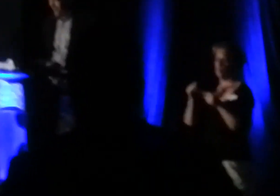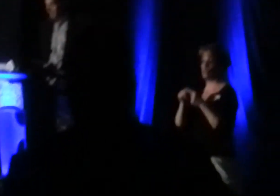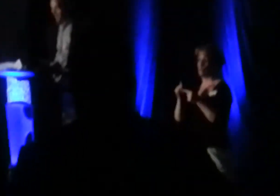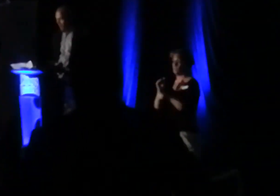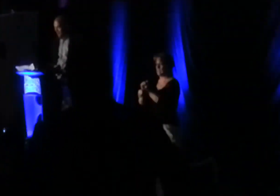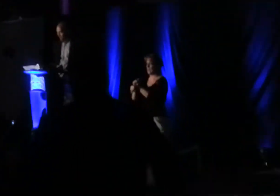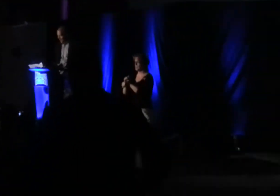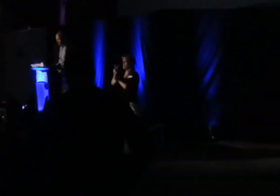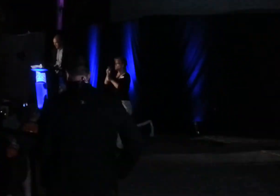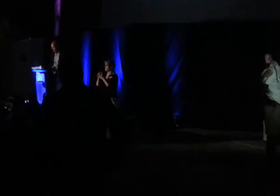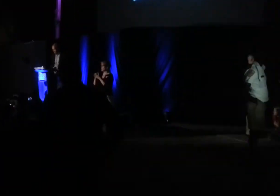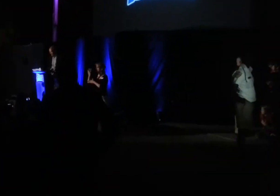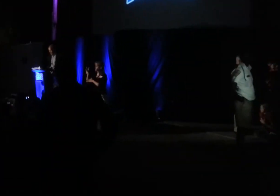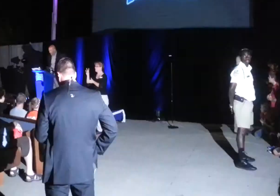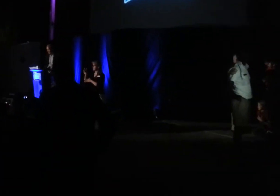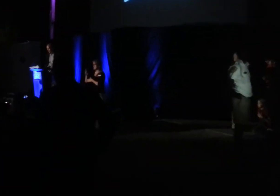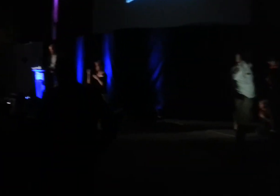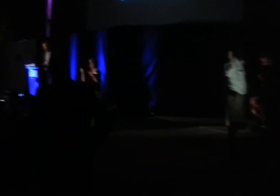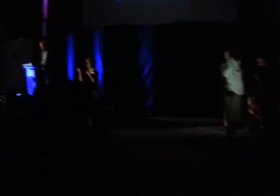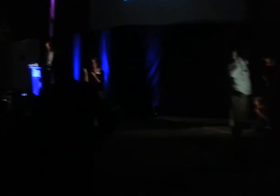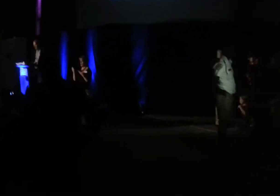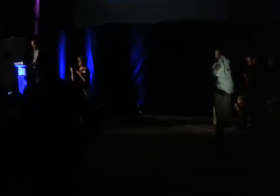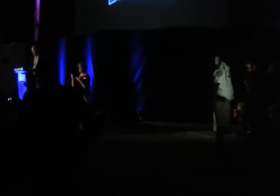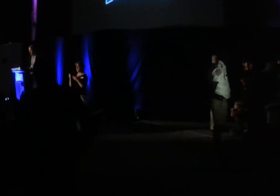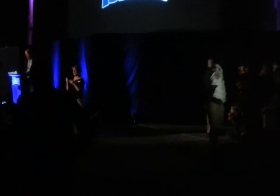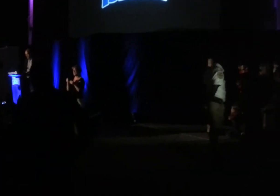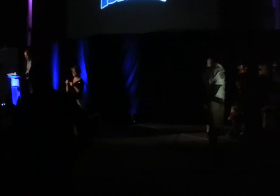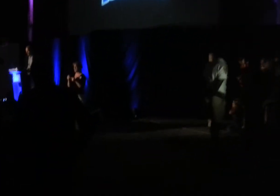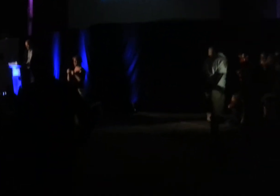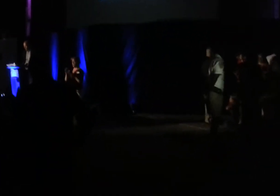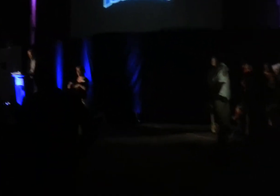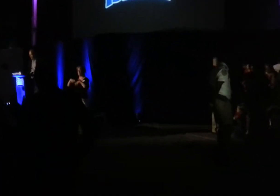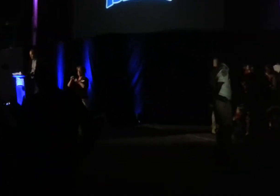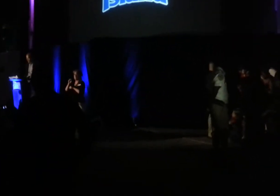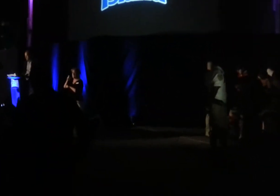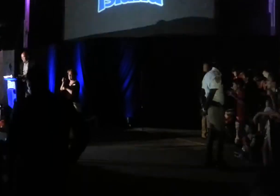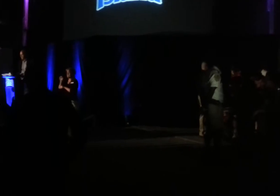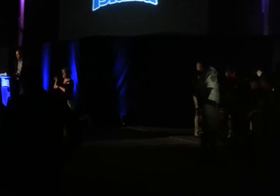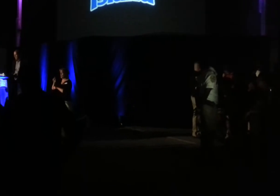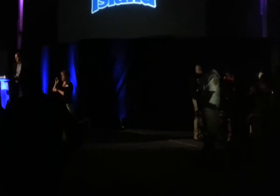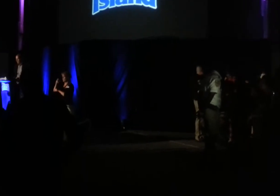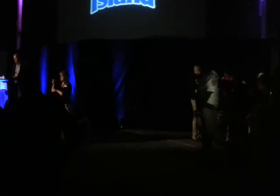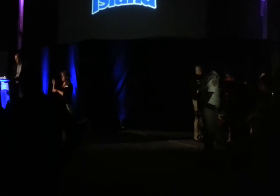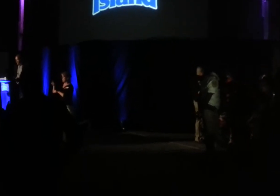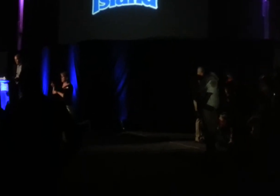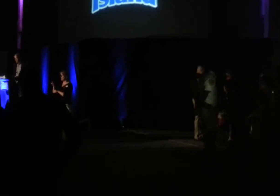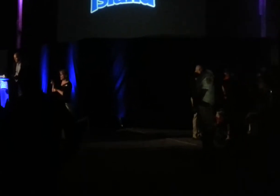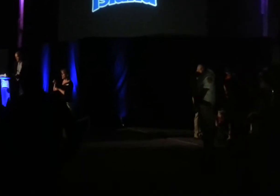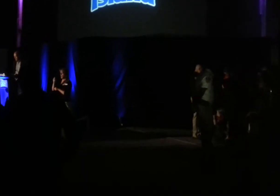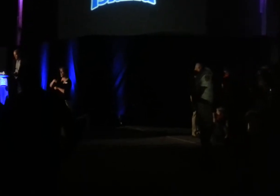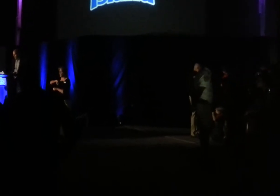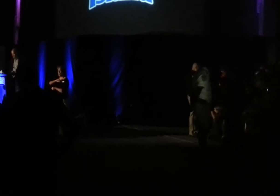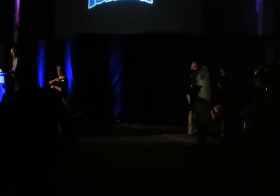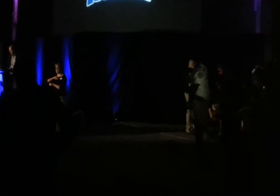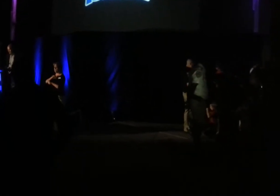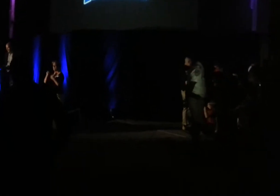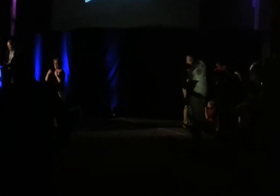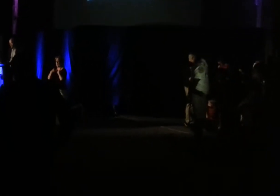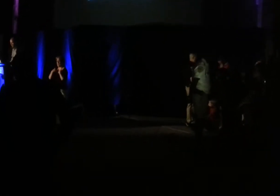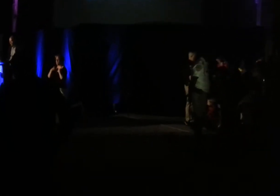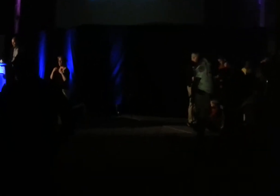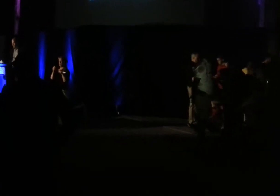Cedar Fair's full year of operation in the park, we relocated a Vekoma Flyer known as X-Flight from our Geauga Lake